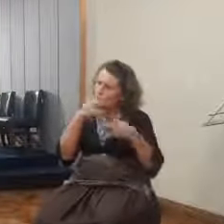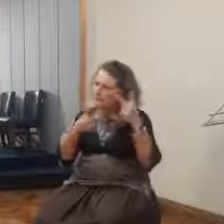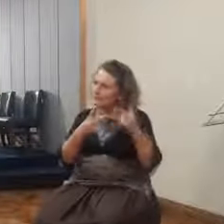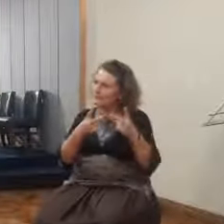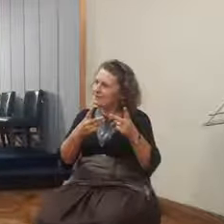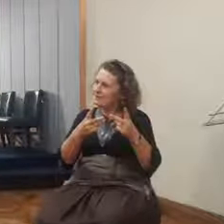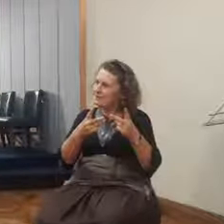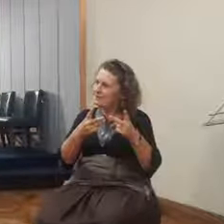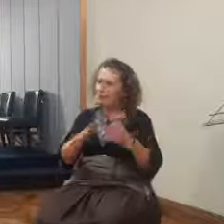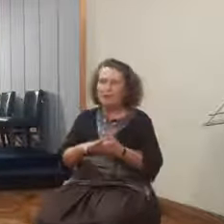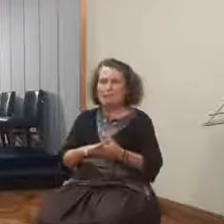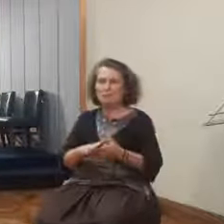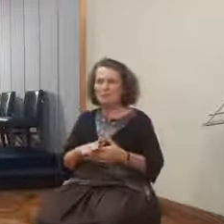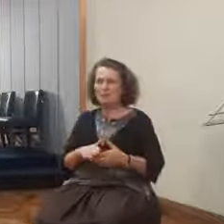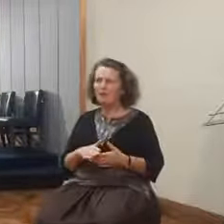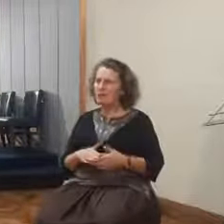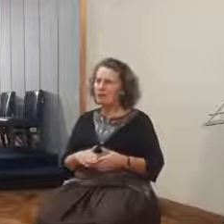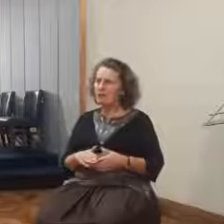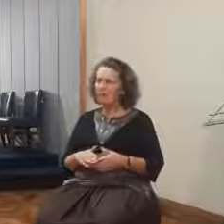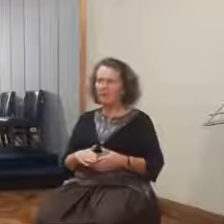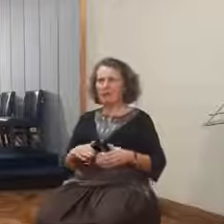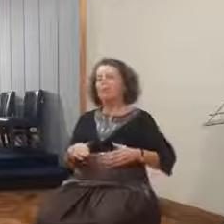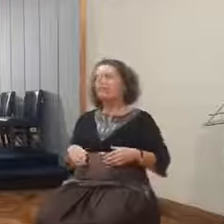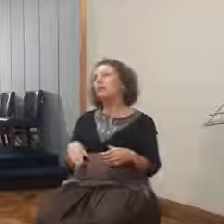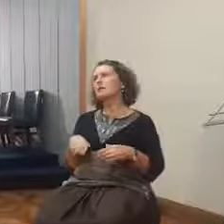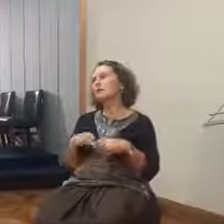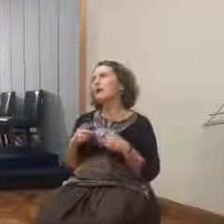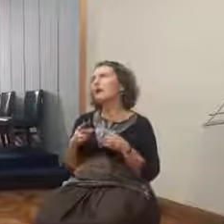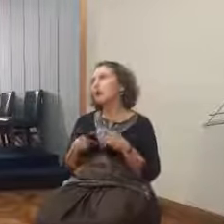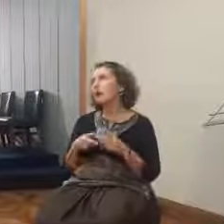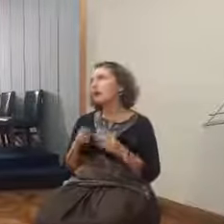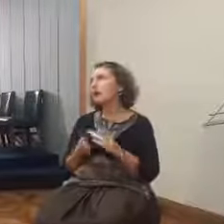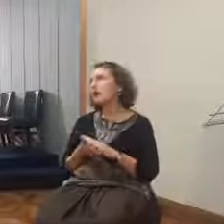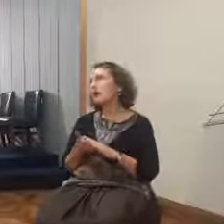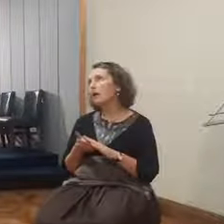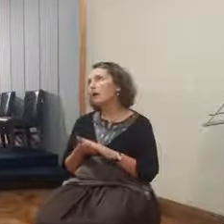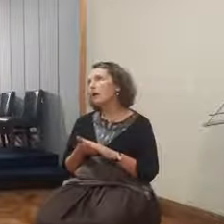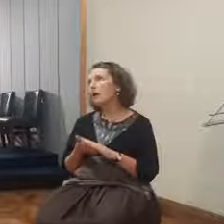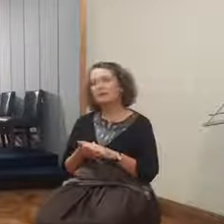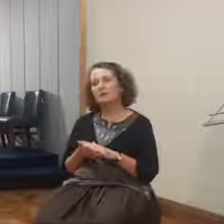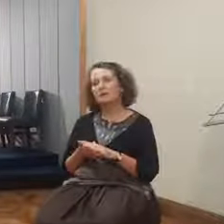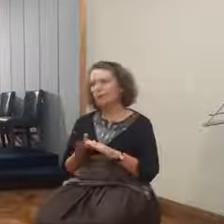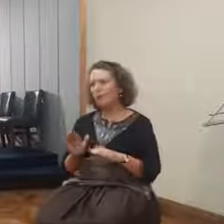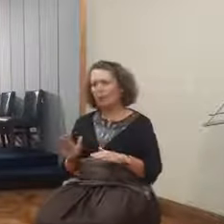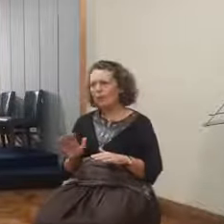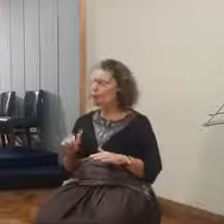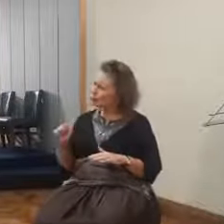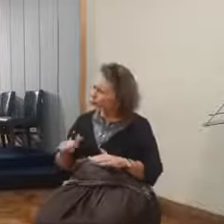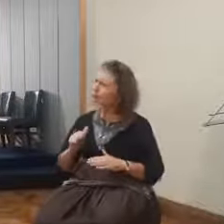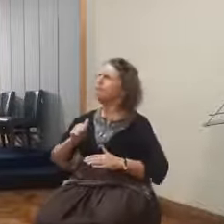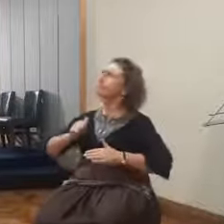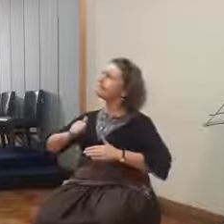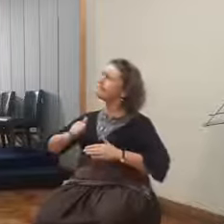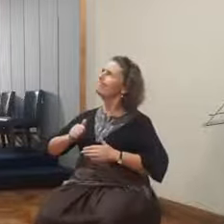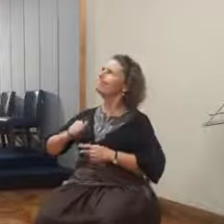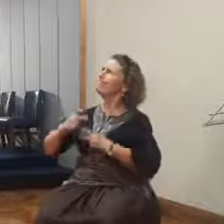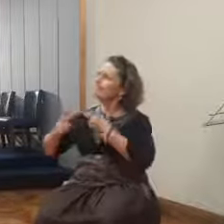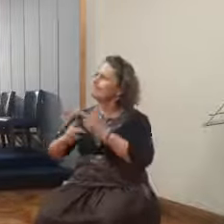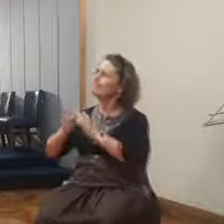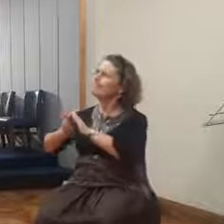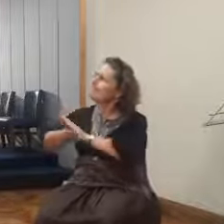exhorts us to heartiness in worship. Oh come, verse 95, oh come, let us sing unto the Lord. Let us make a